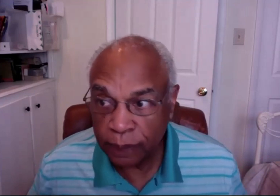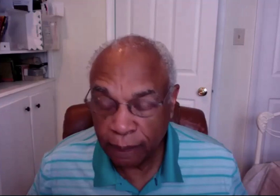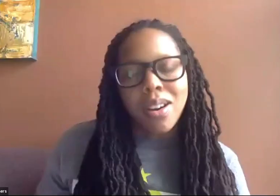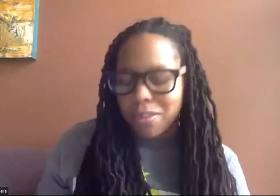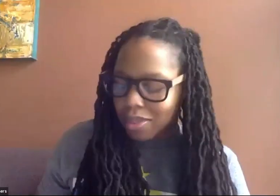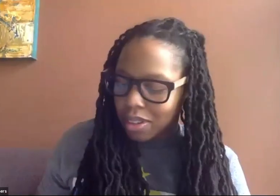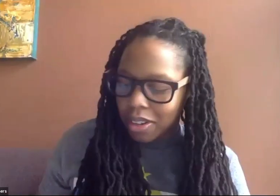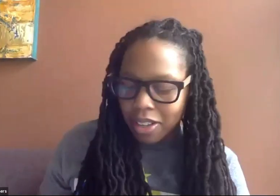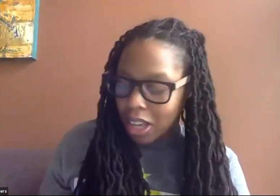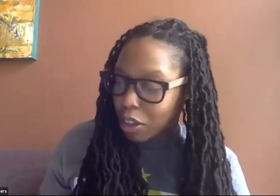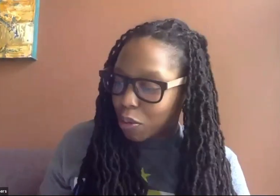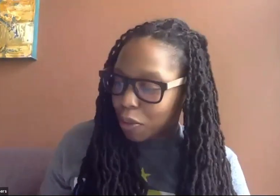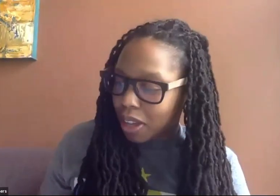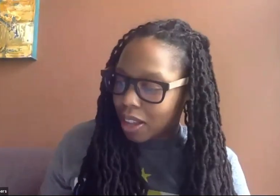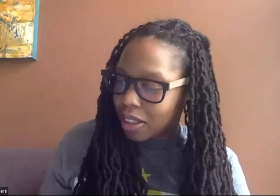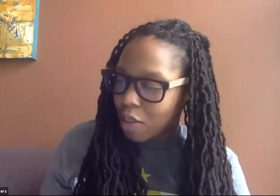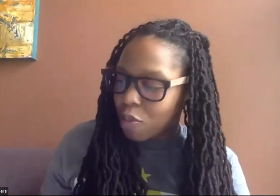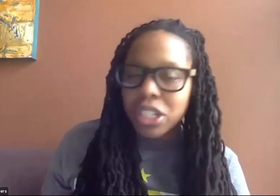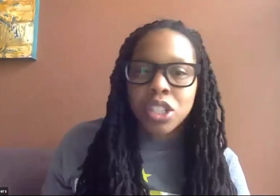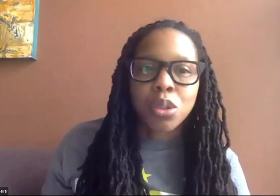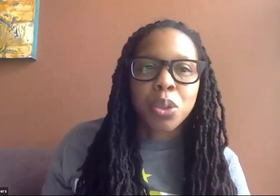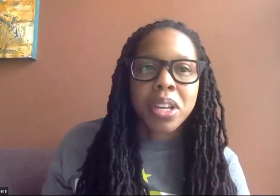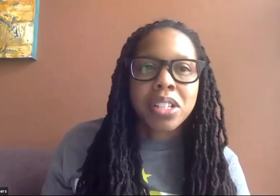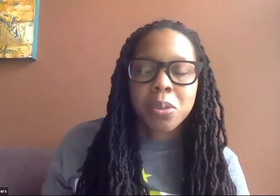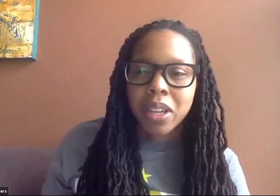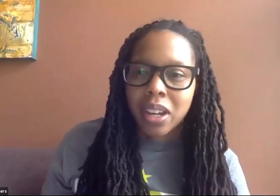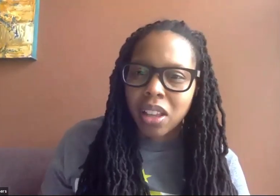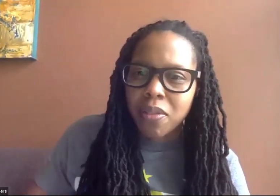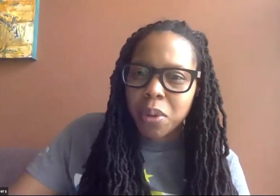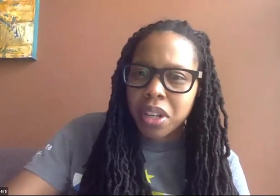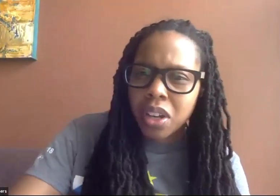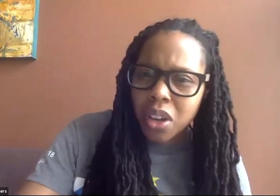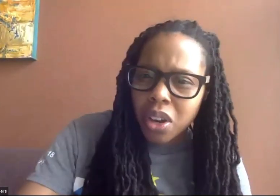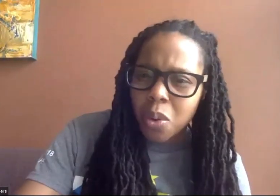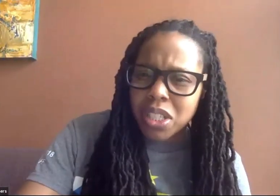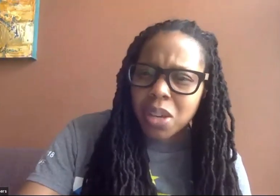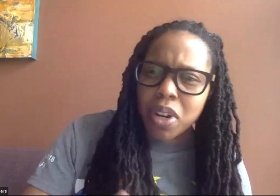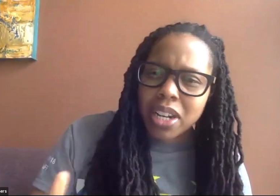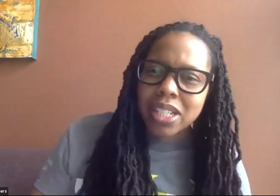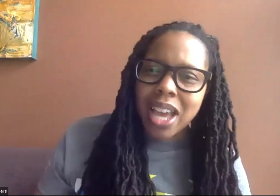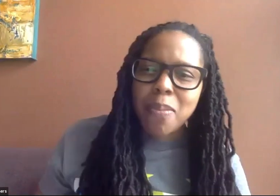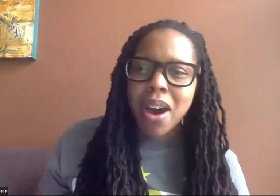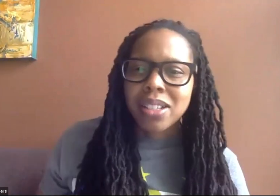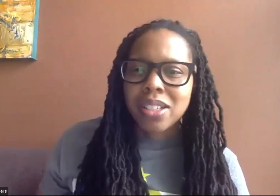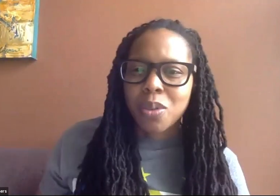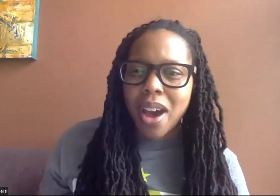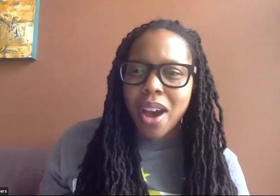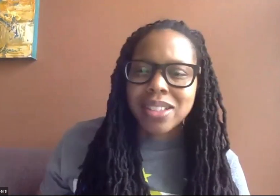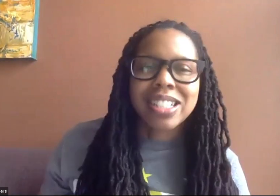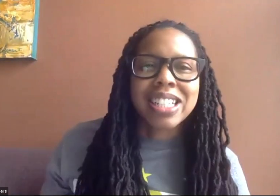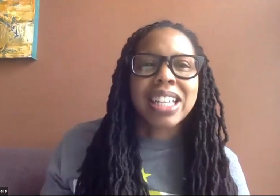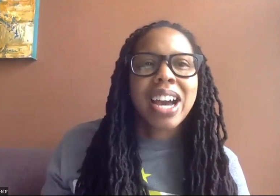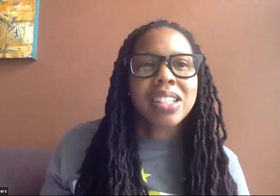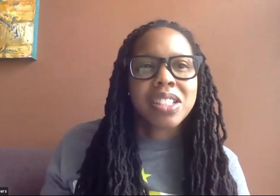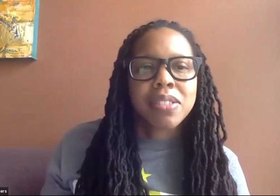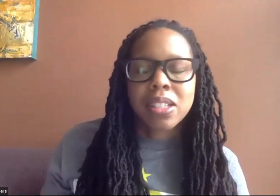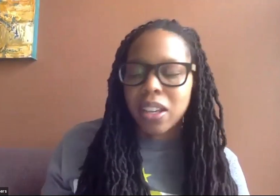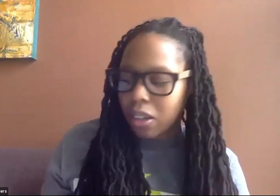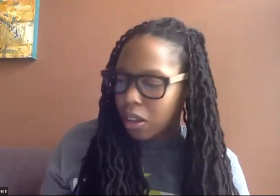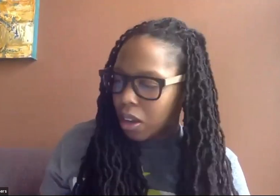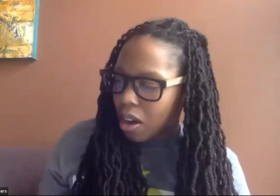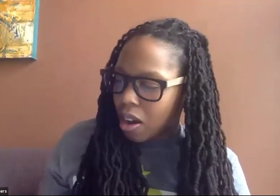Wow, thank you for that rich social history. And I love what someone in the chat box described as the genealogy